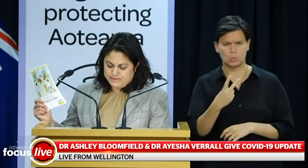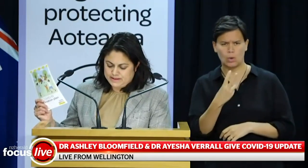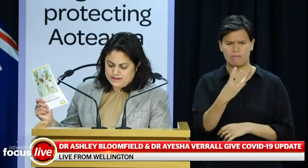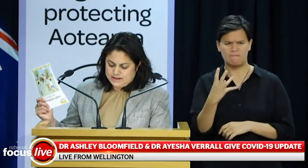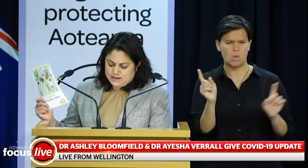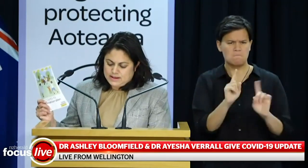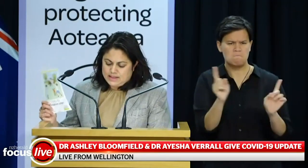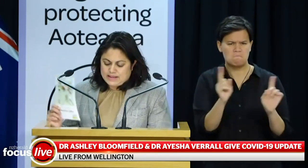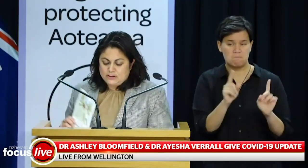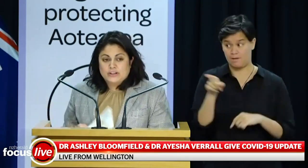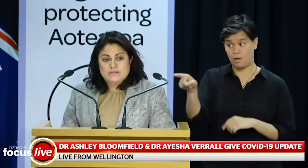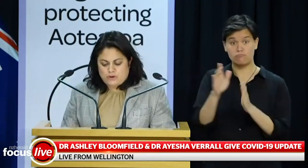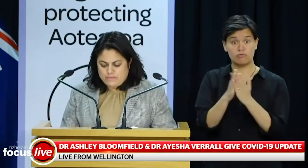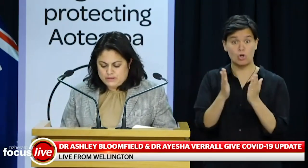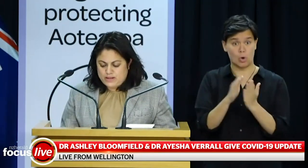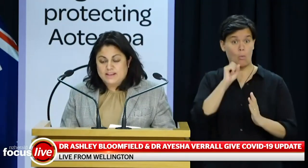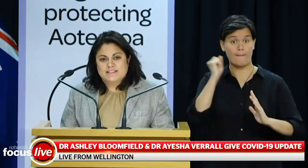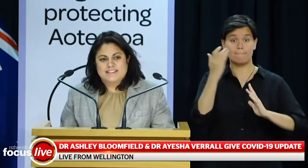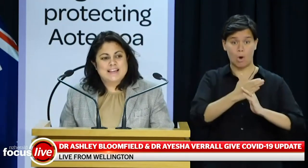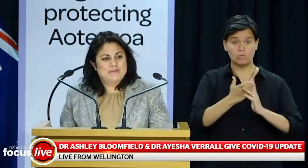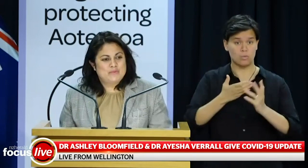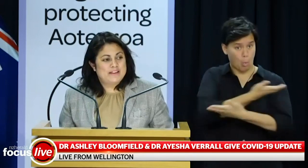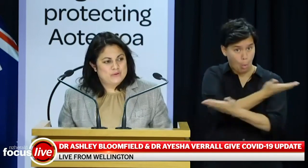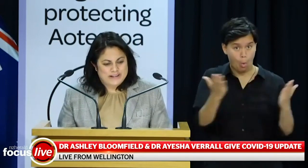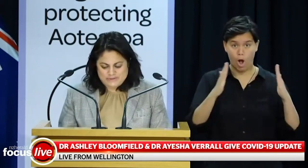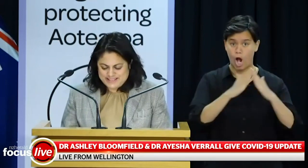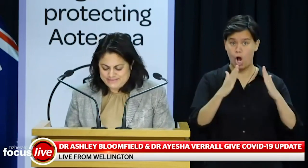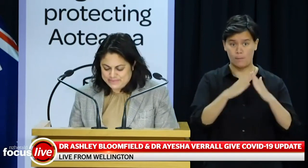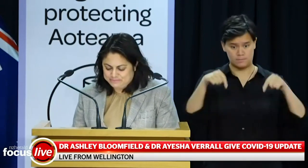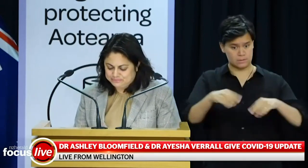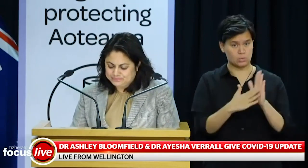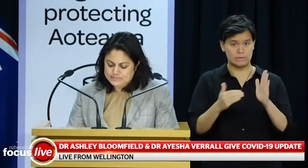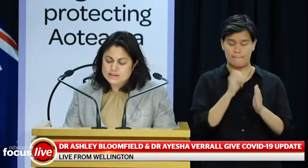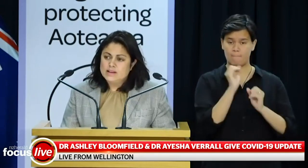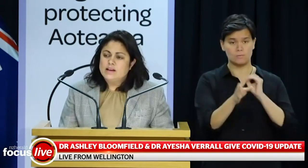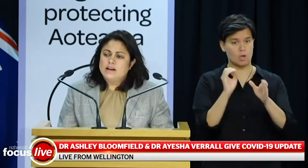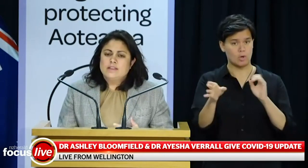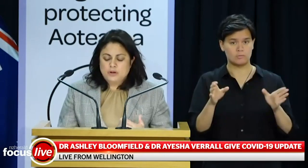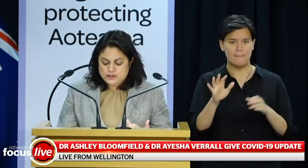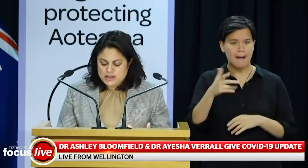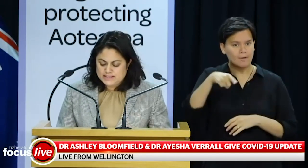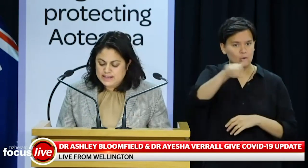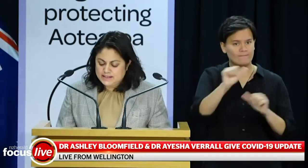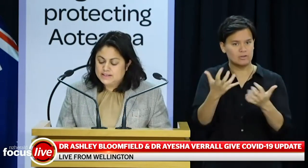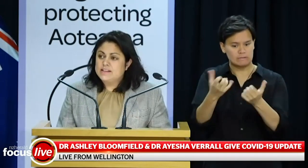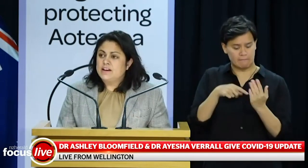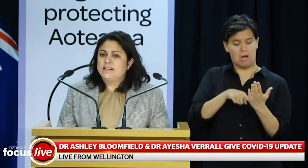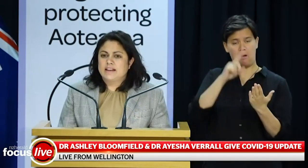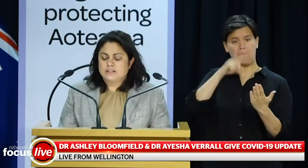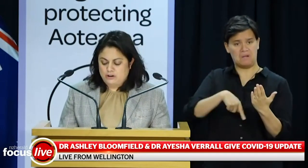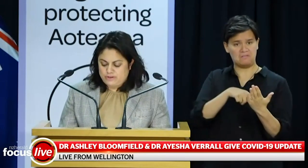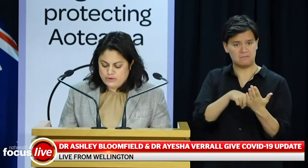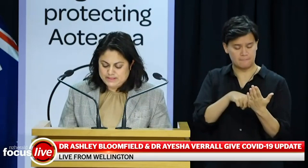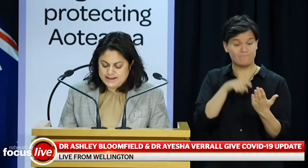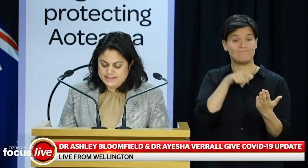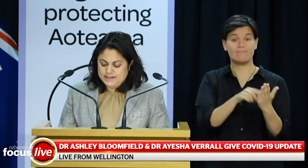households in the country from this week, and some of you may have already received them. The brochure has a link to the Unite